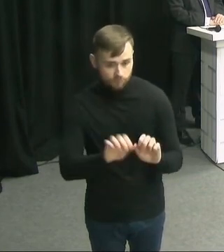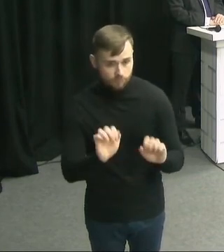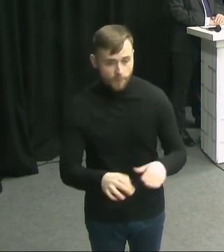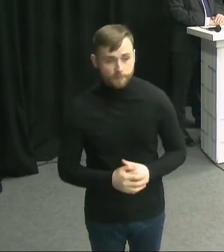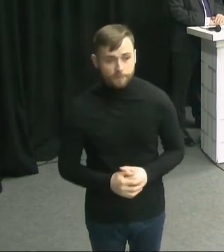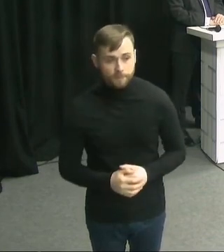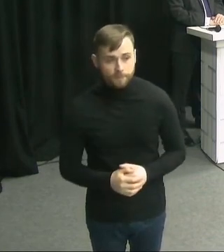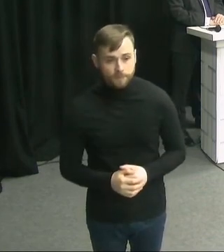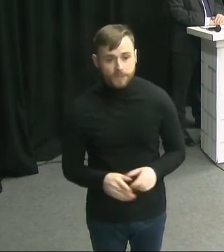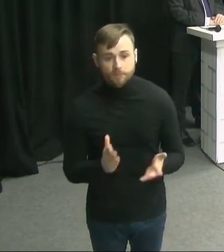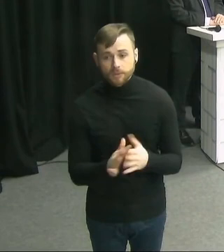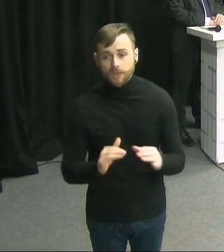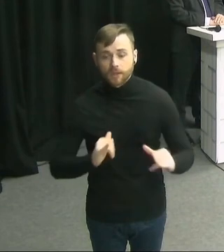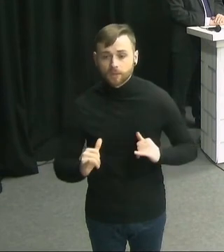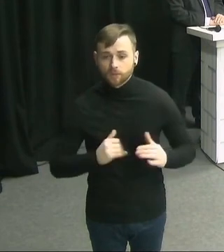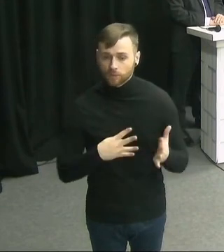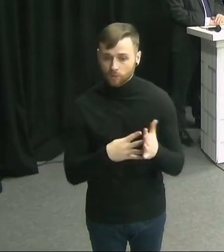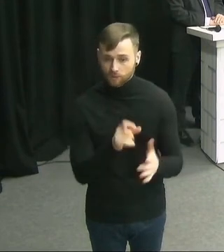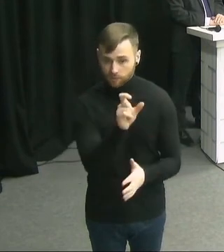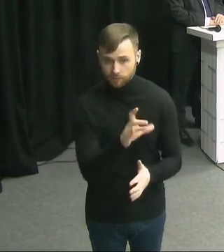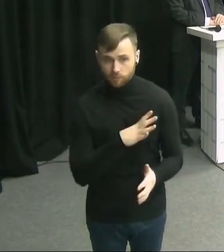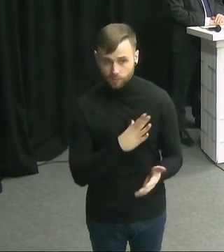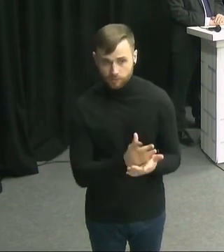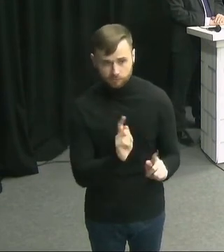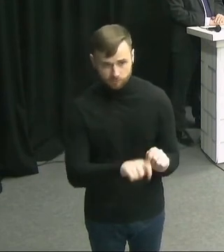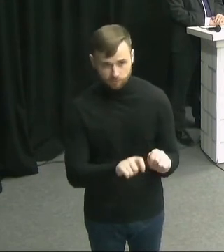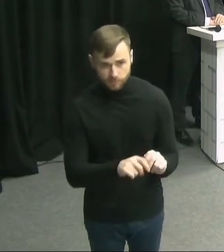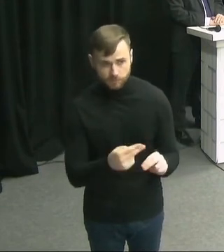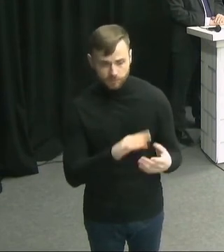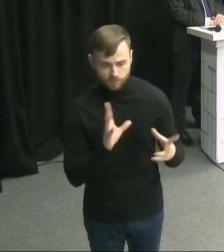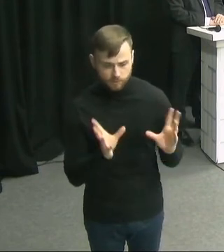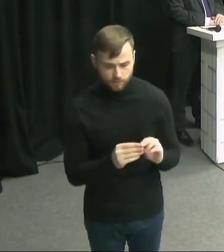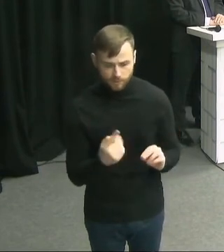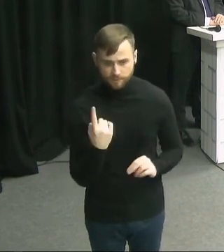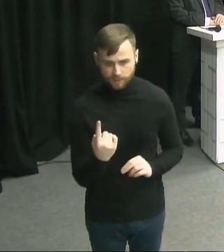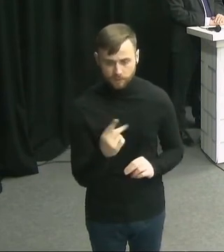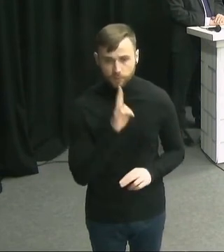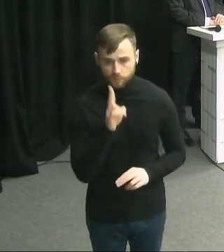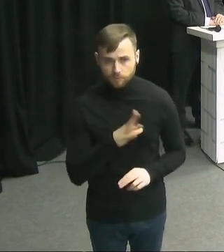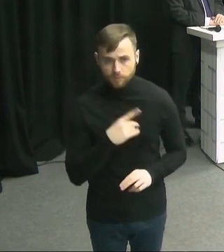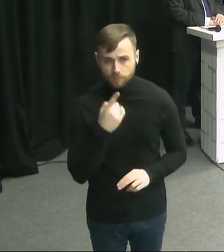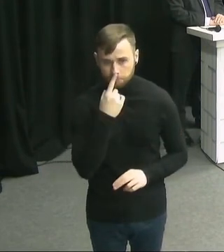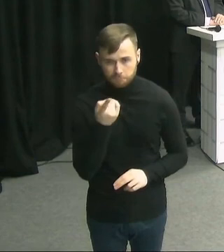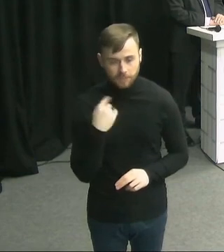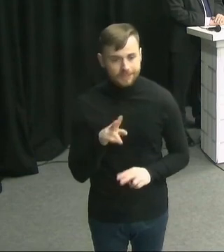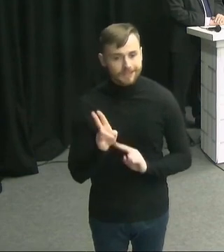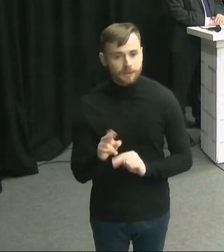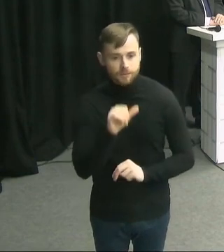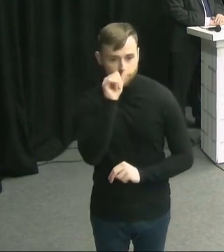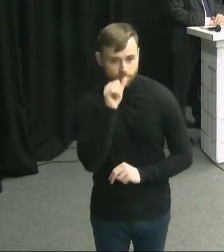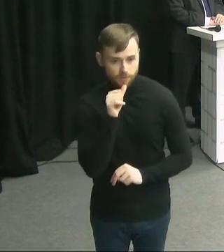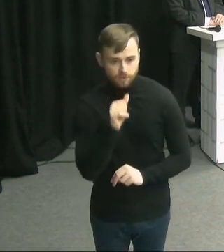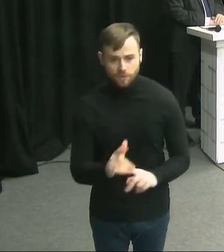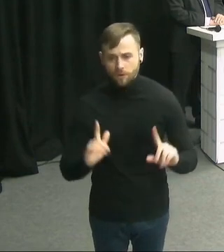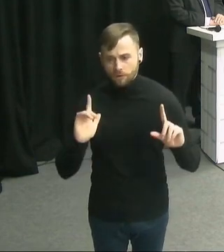this. Now, in Lithuania, we have a special ethics controller for this issue. Last time I checked, there was only